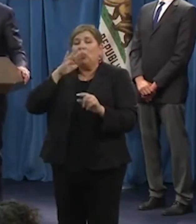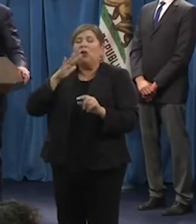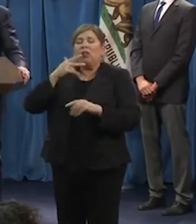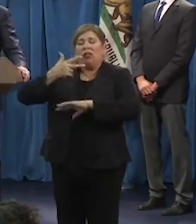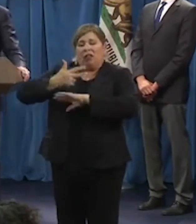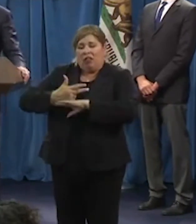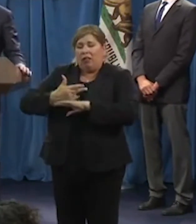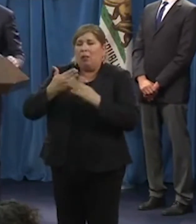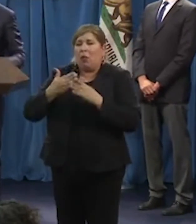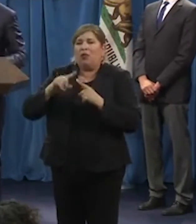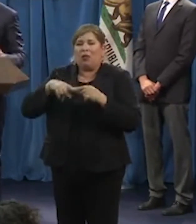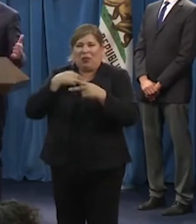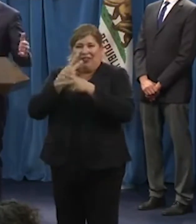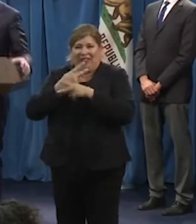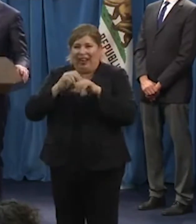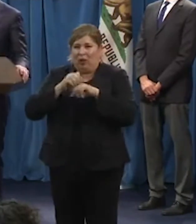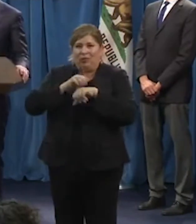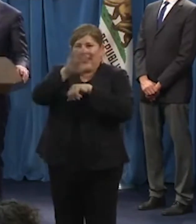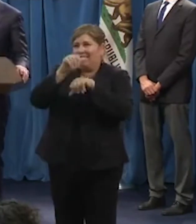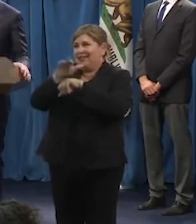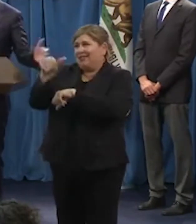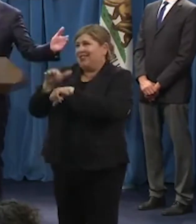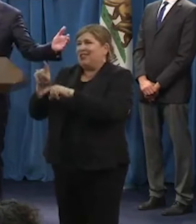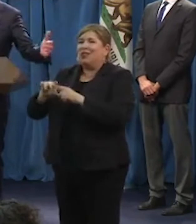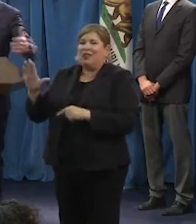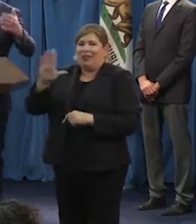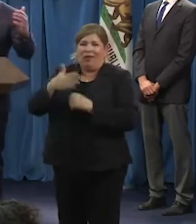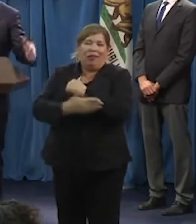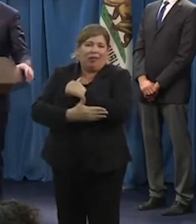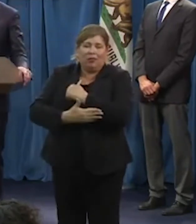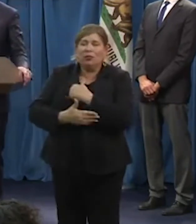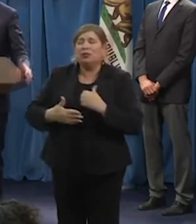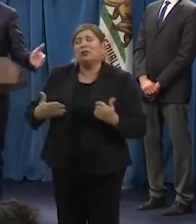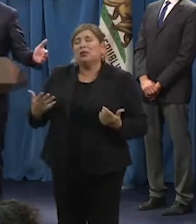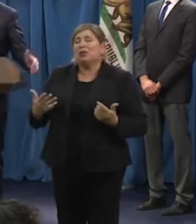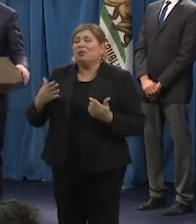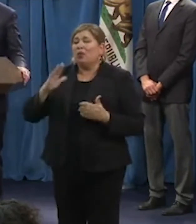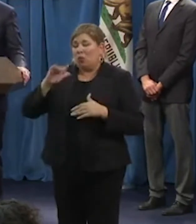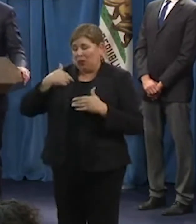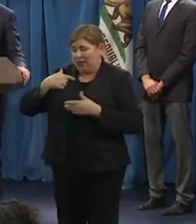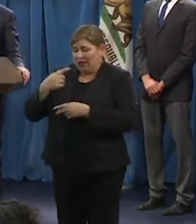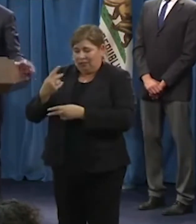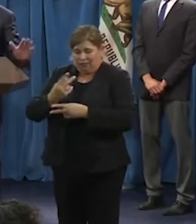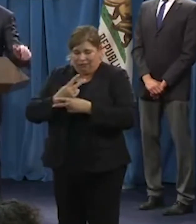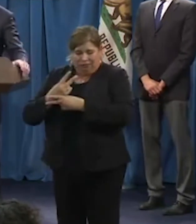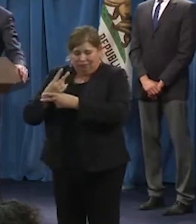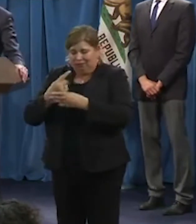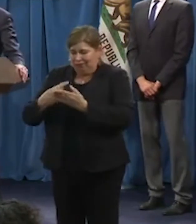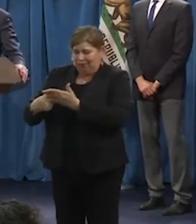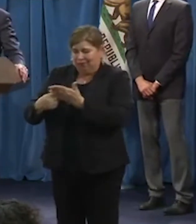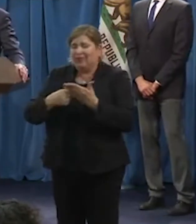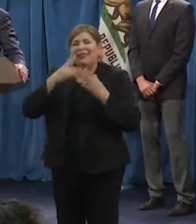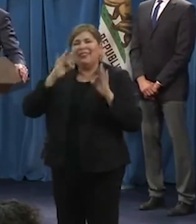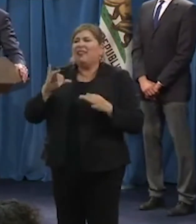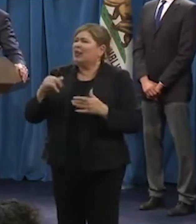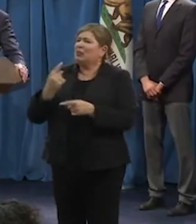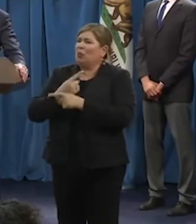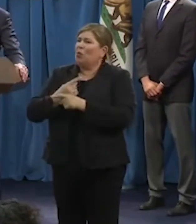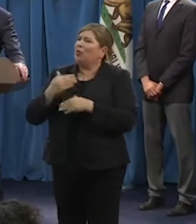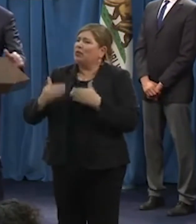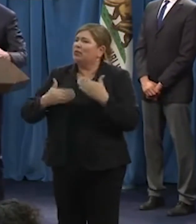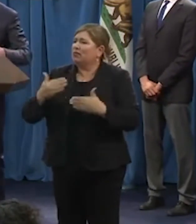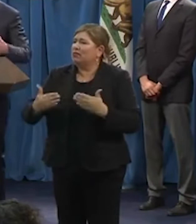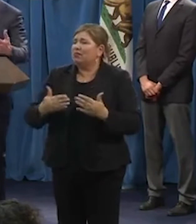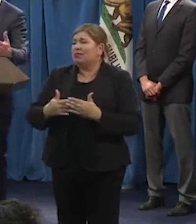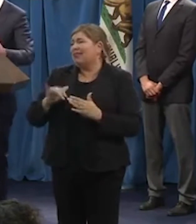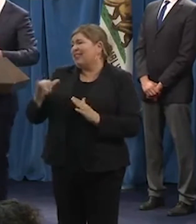the ship there. That is something, again, all of us concluded was appropriate on the circumstances. Is this an example of